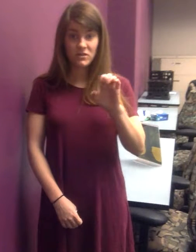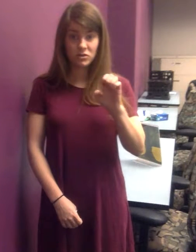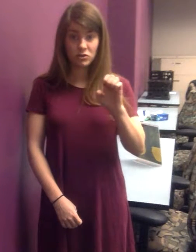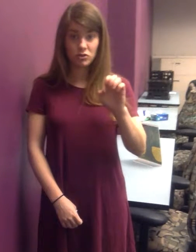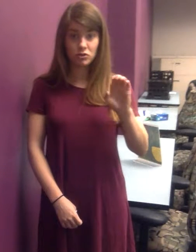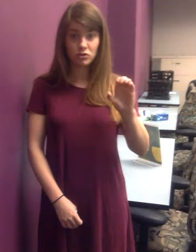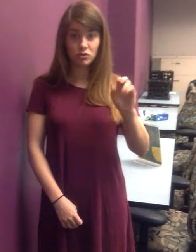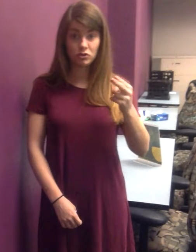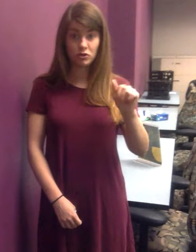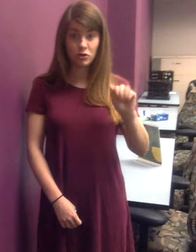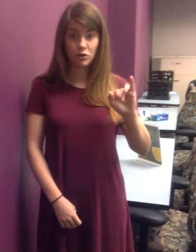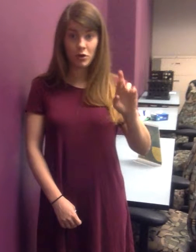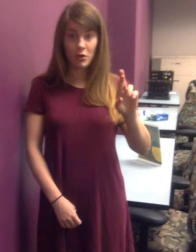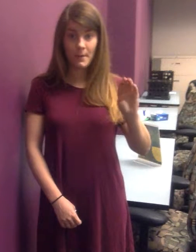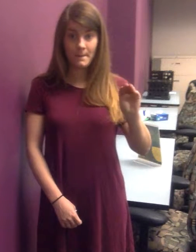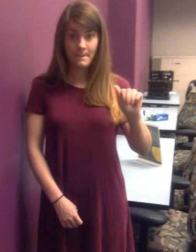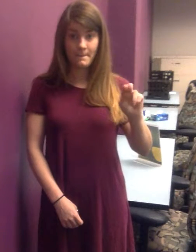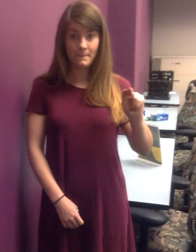of treason against the planet.